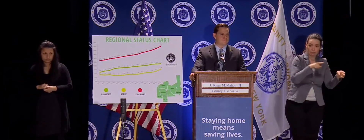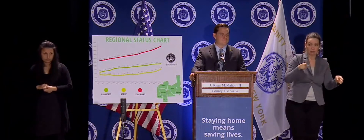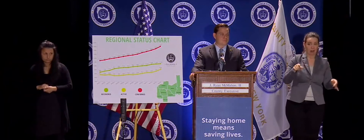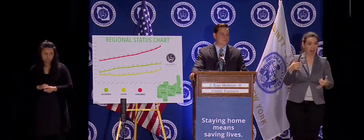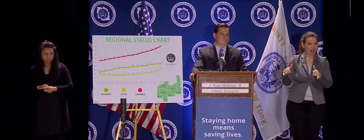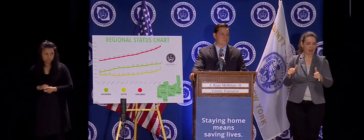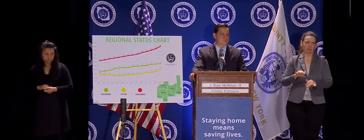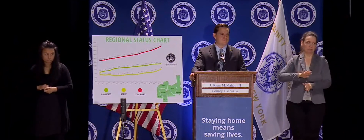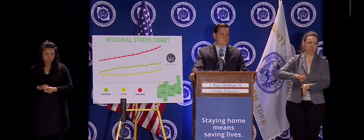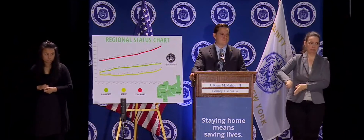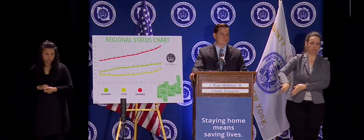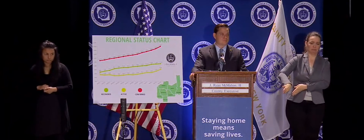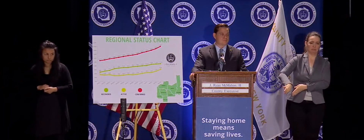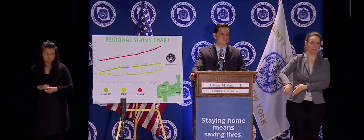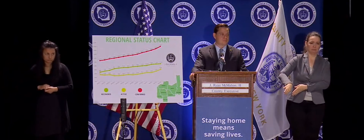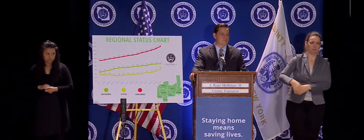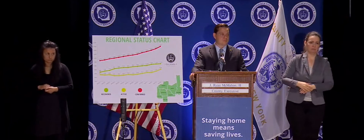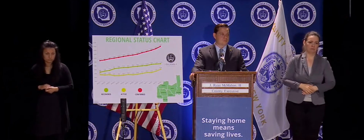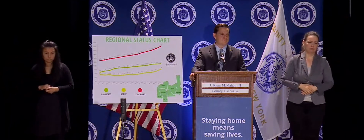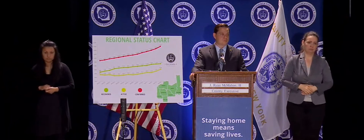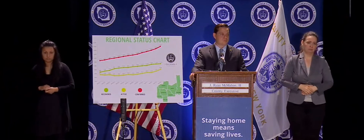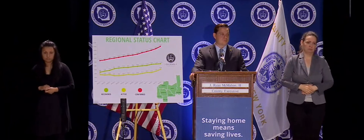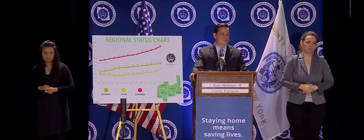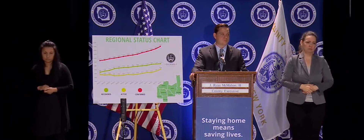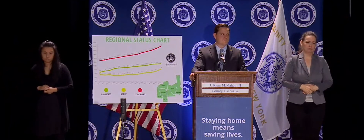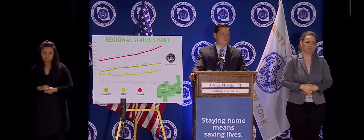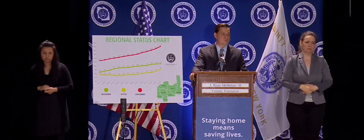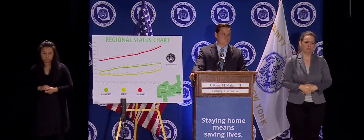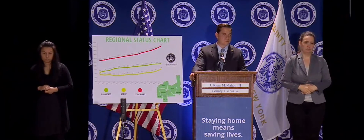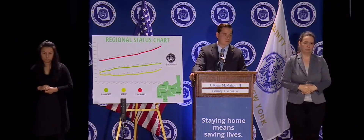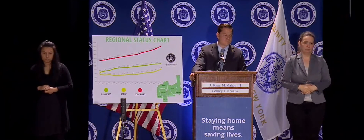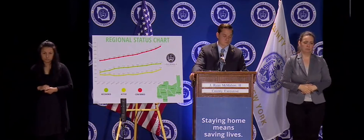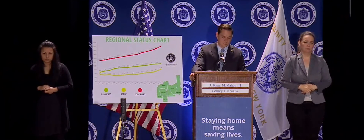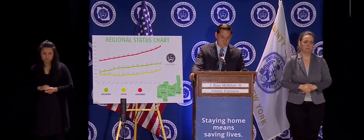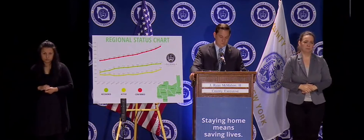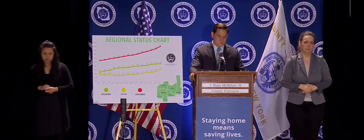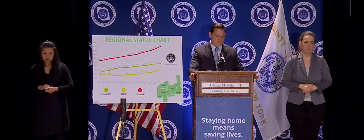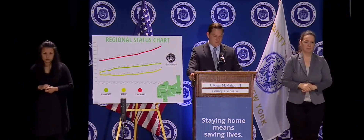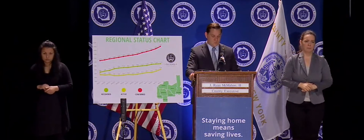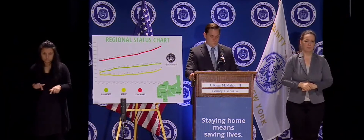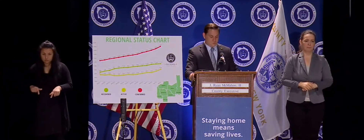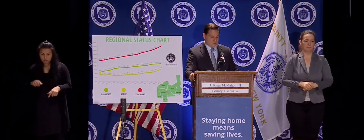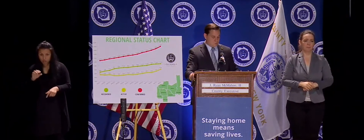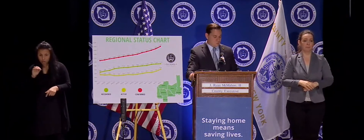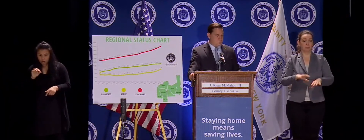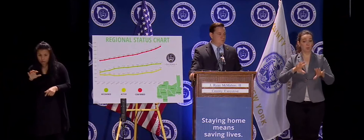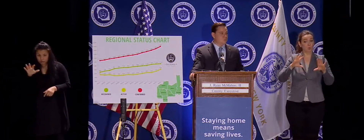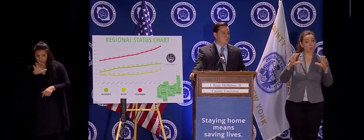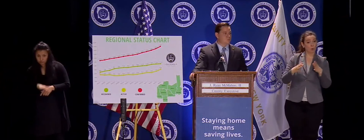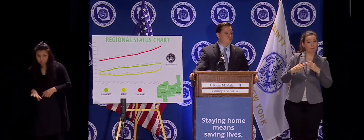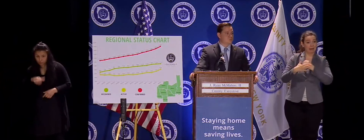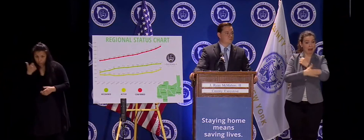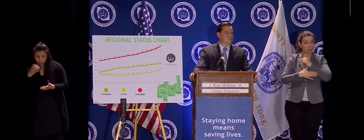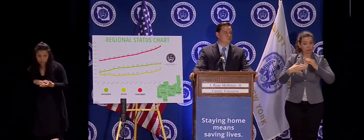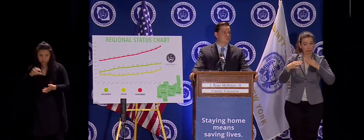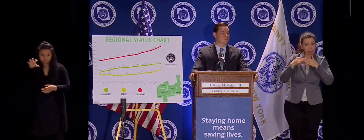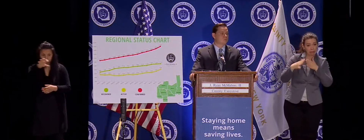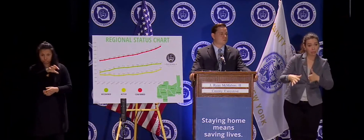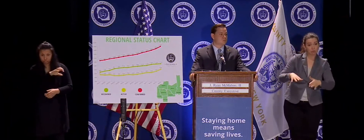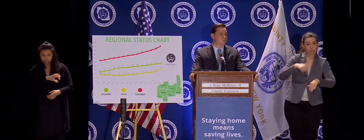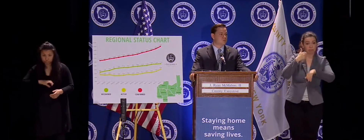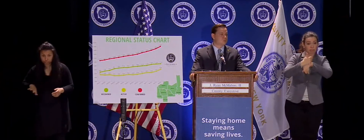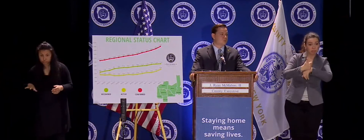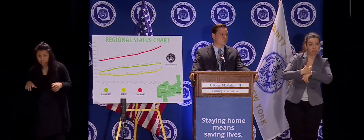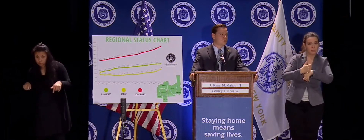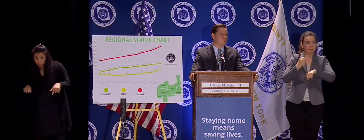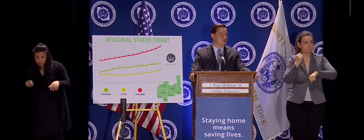of county leaders still working on a document to submit for the restart? And will that mostly be an